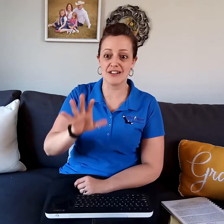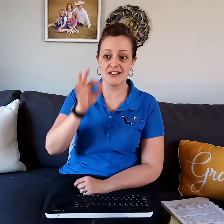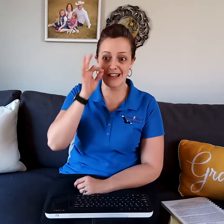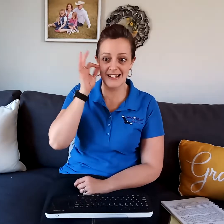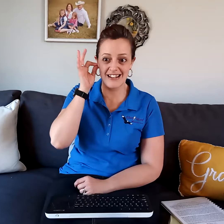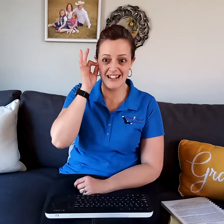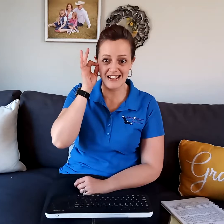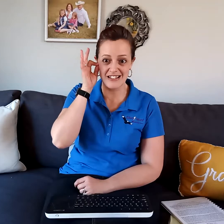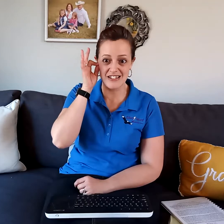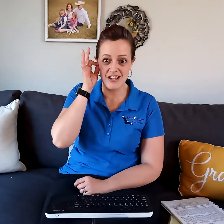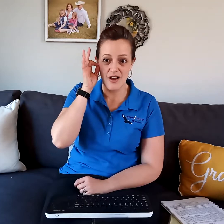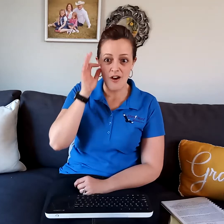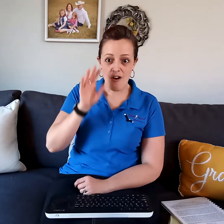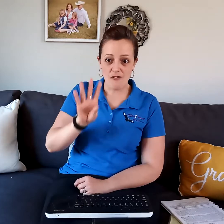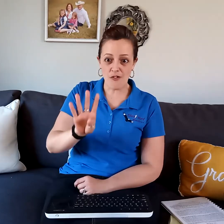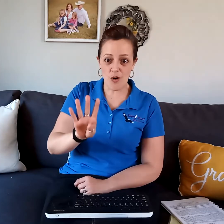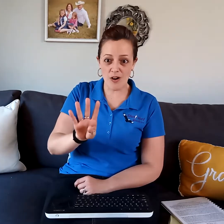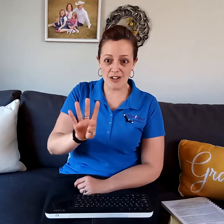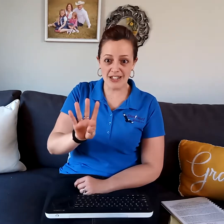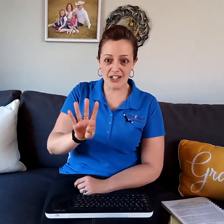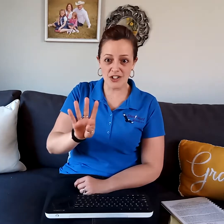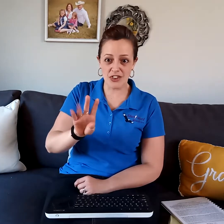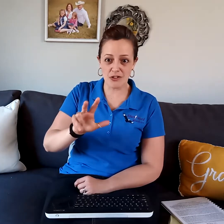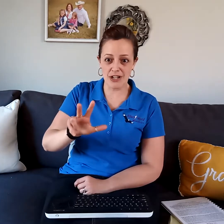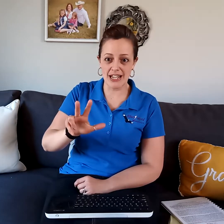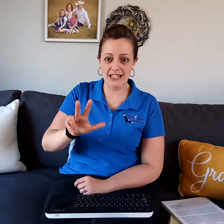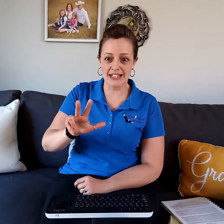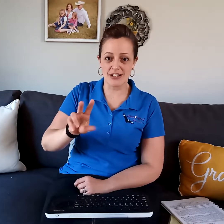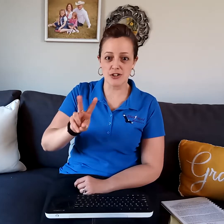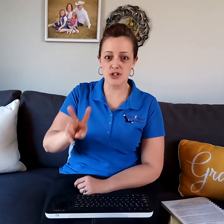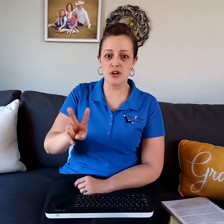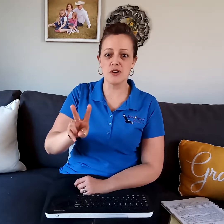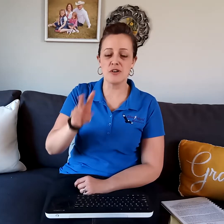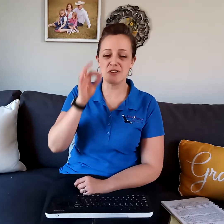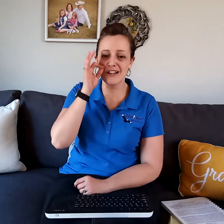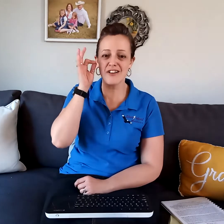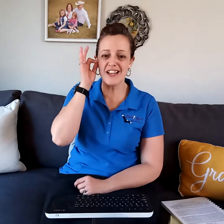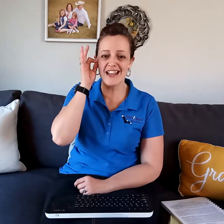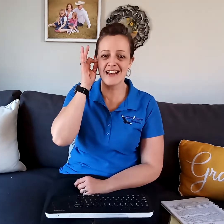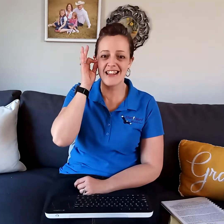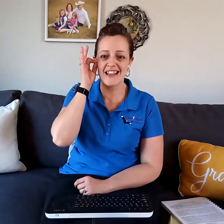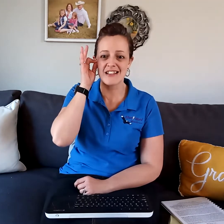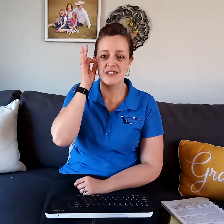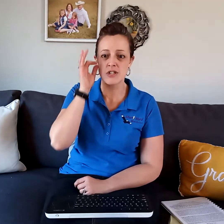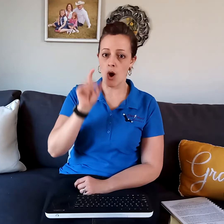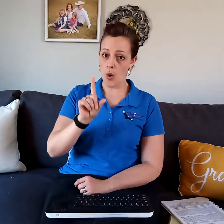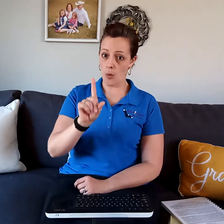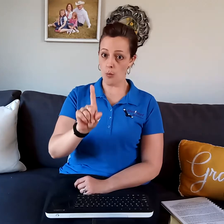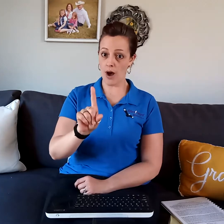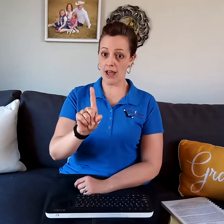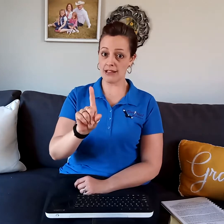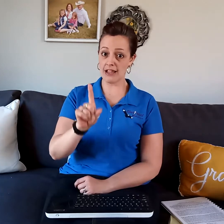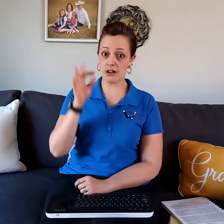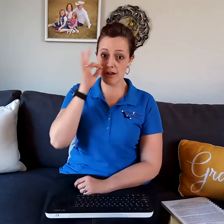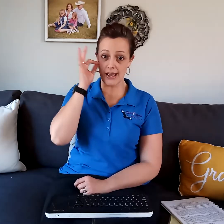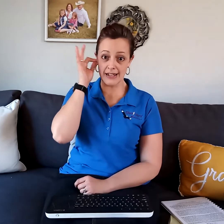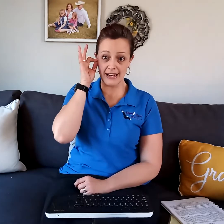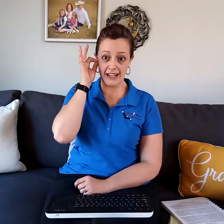little Indians, 4 little, 3 little, 2 little Indians, 1 little